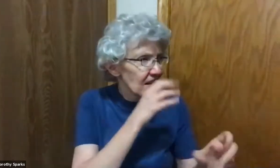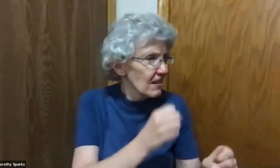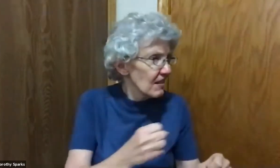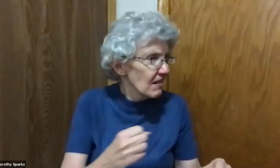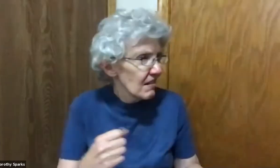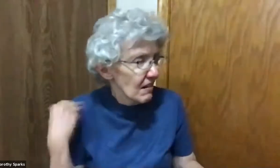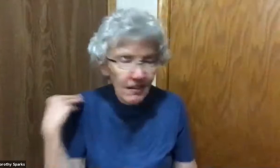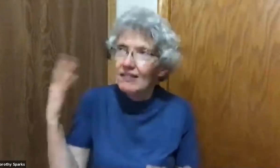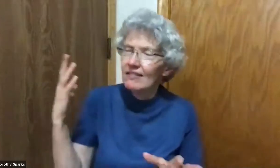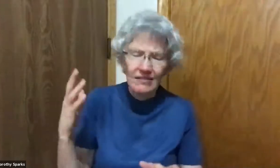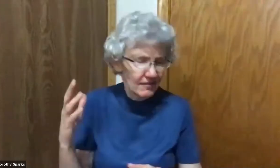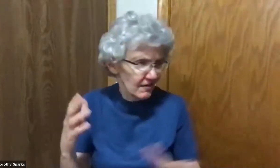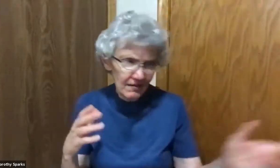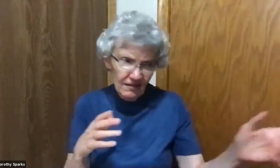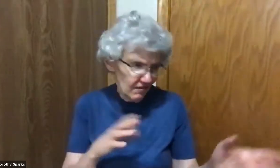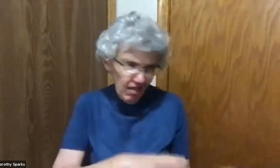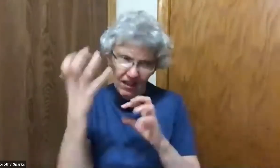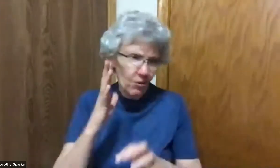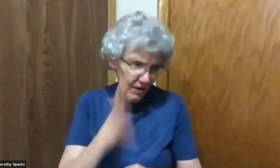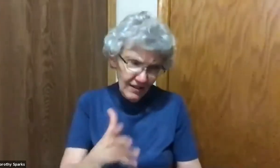The Lord guides me in proper paths